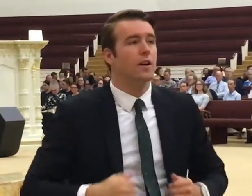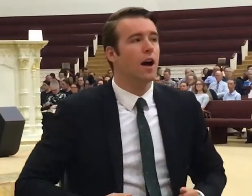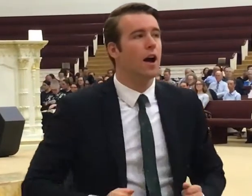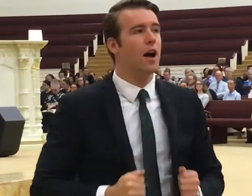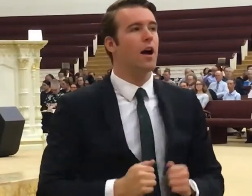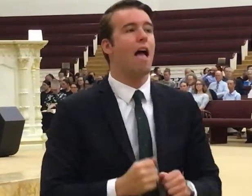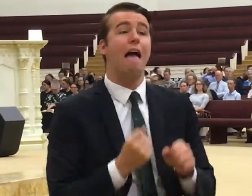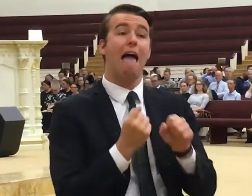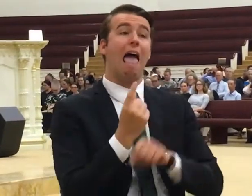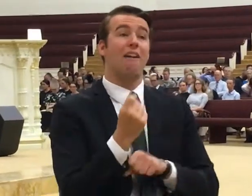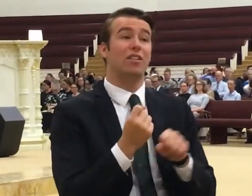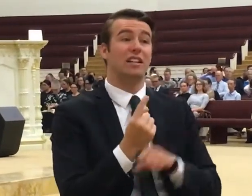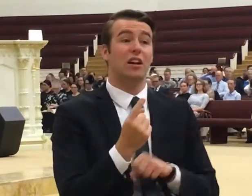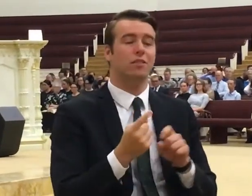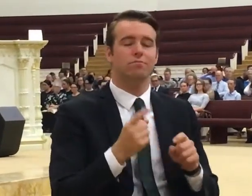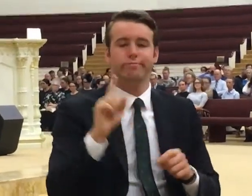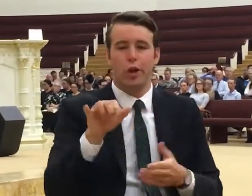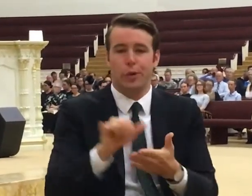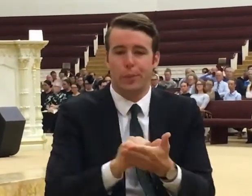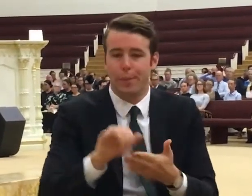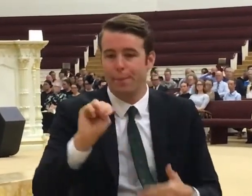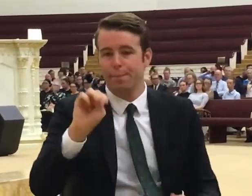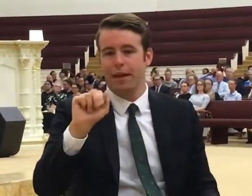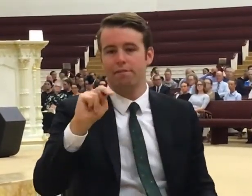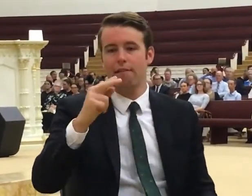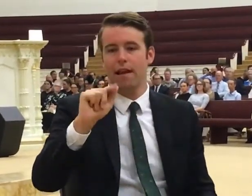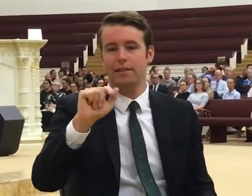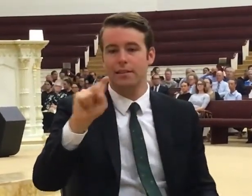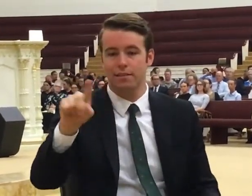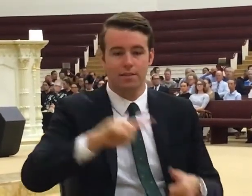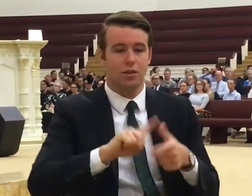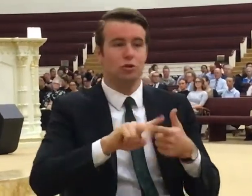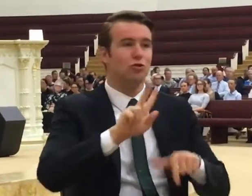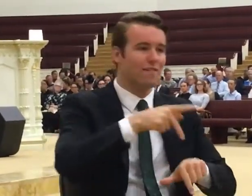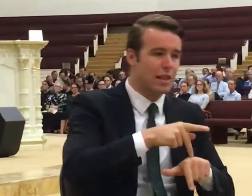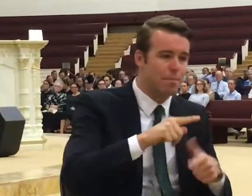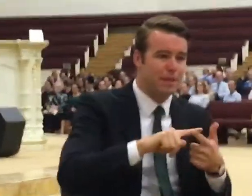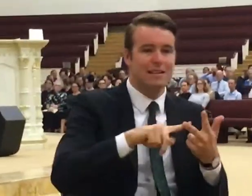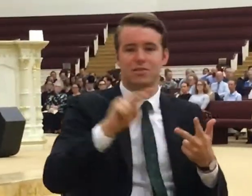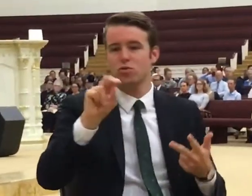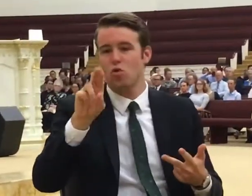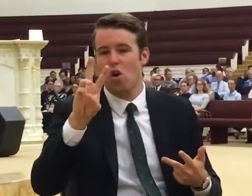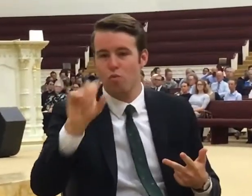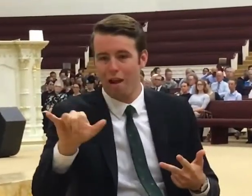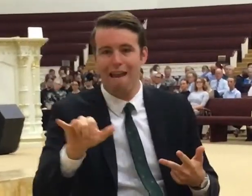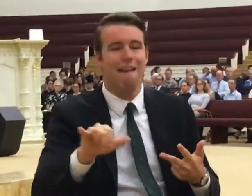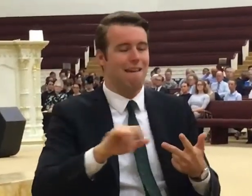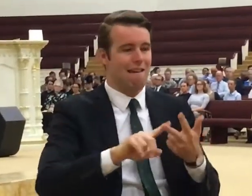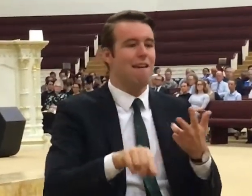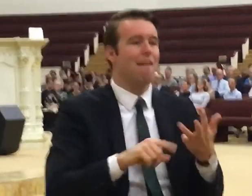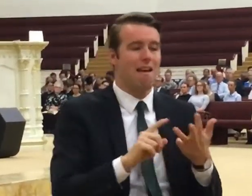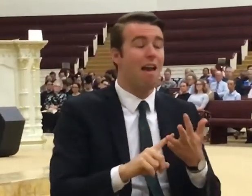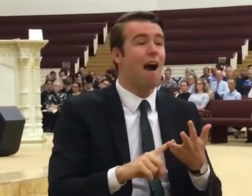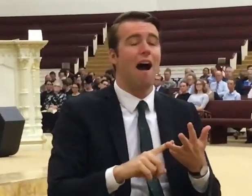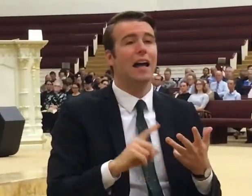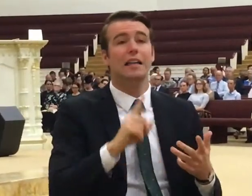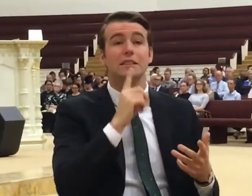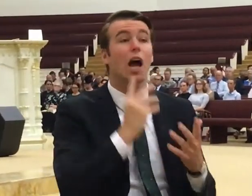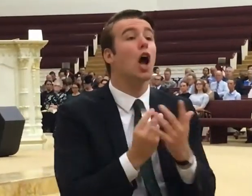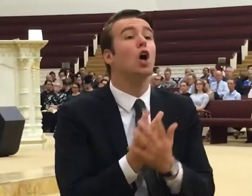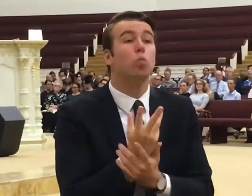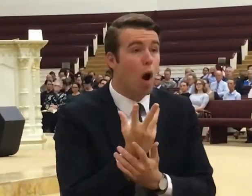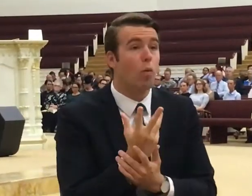are every year from Manhattan to the Philippines and Norway, and it's a